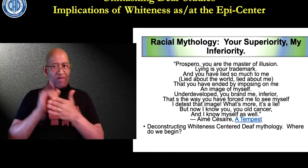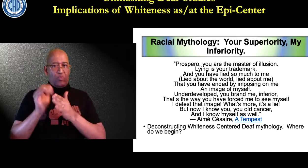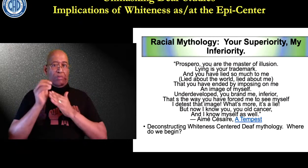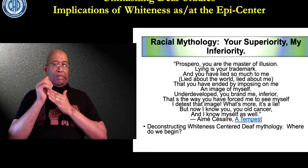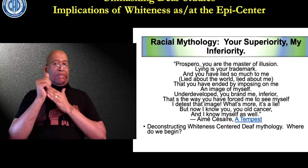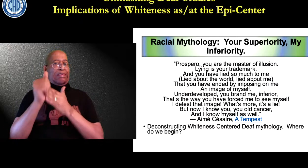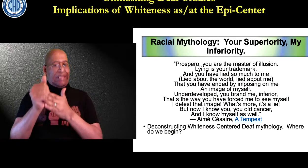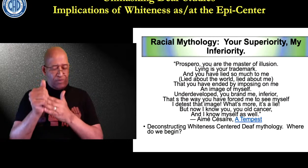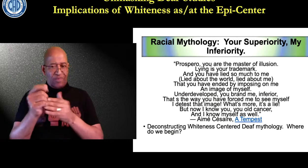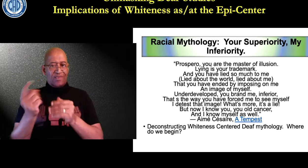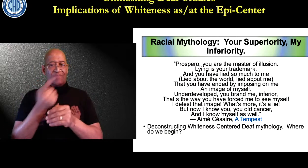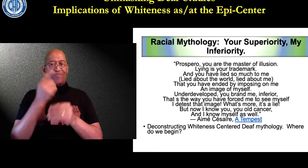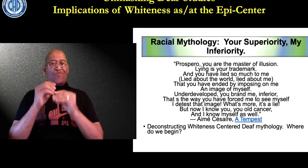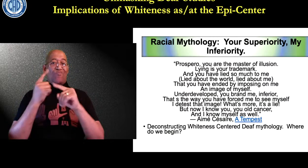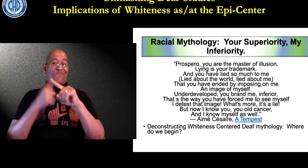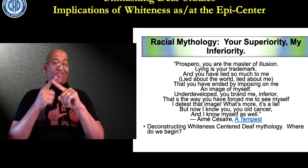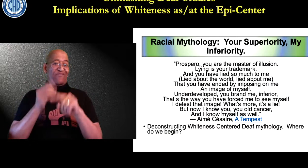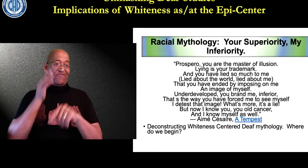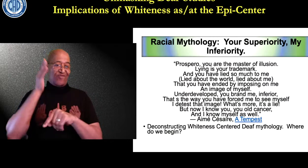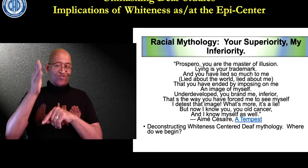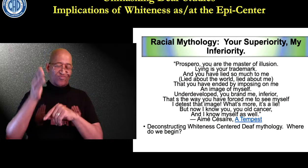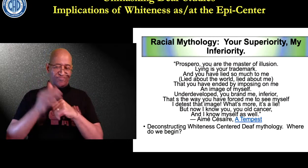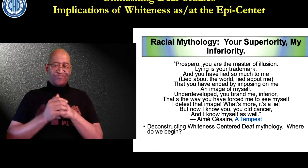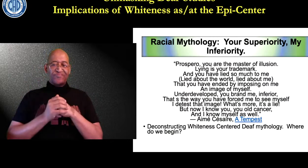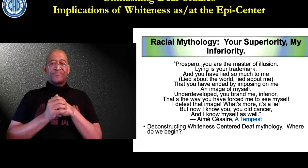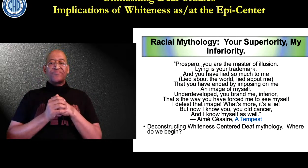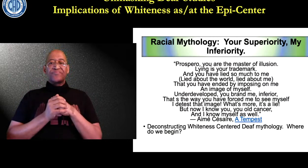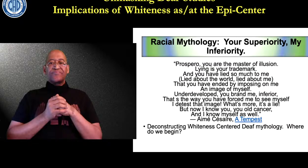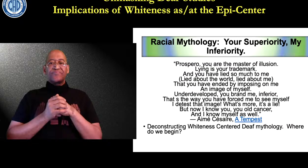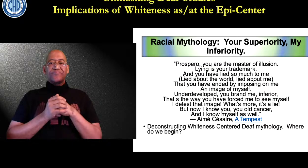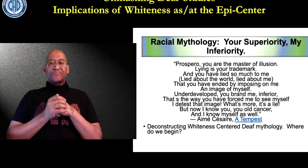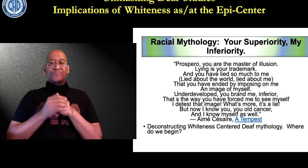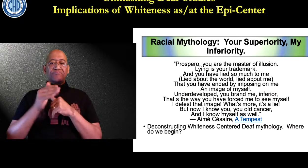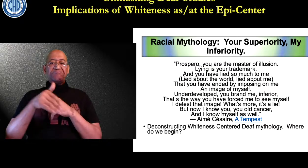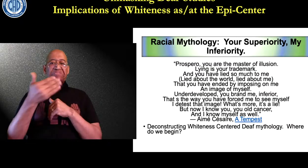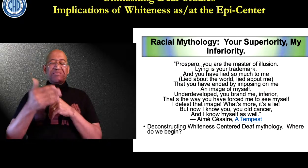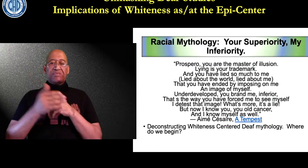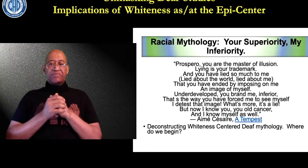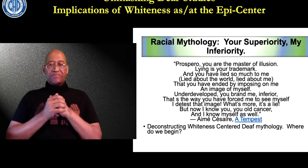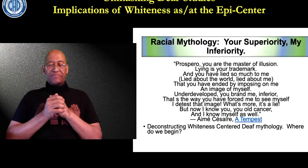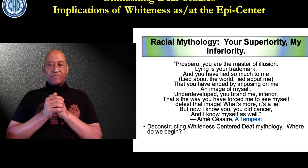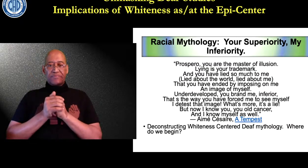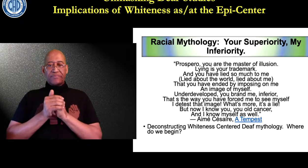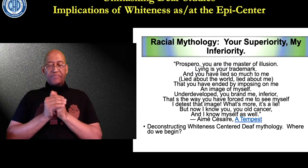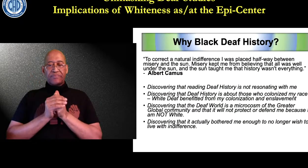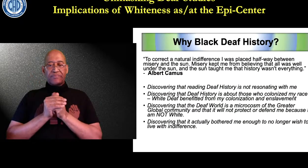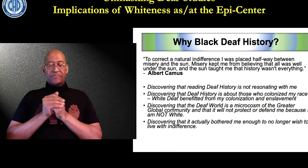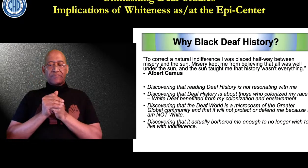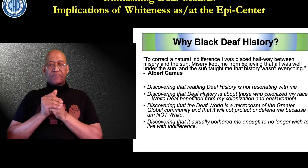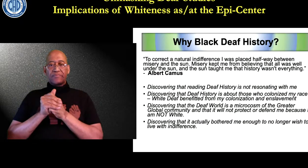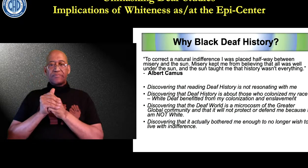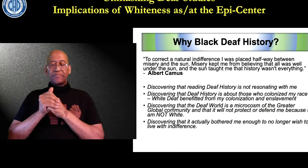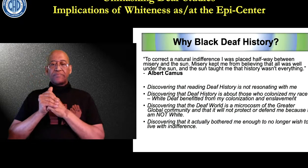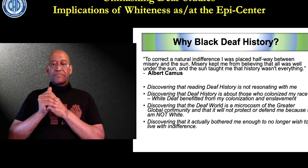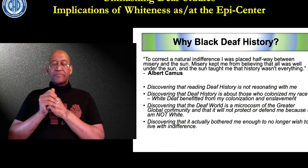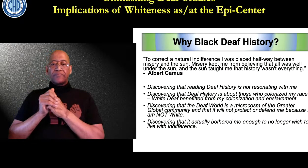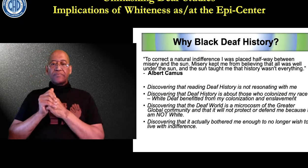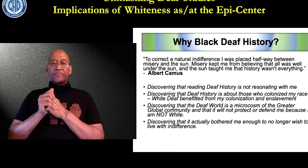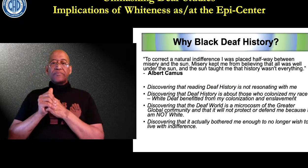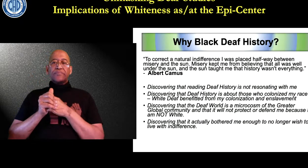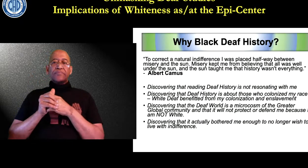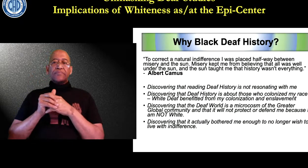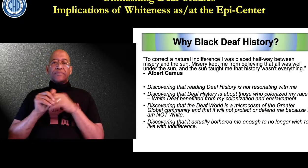we can have discussions that will happen all over that will lead to something with a more positive